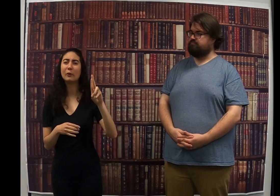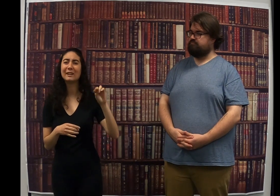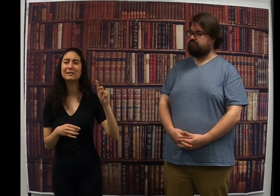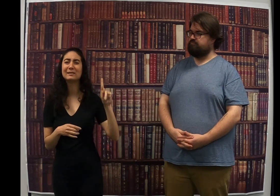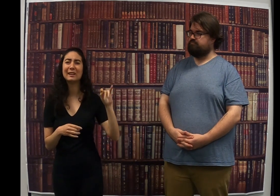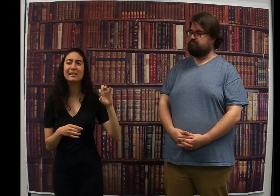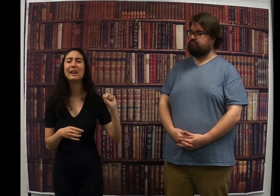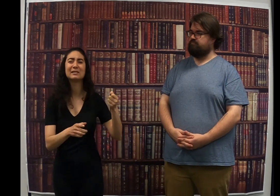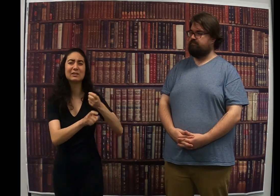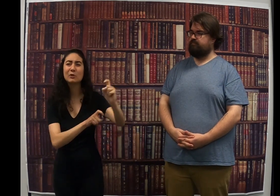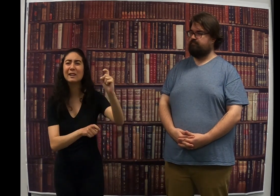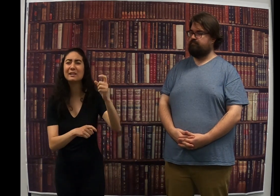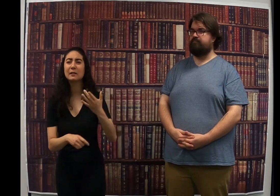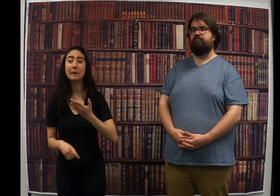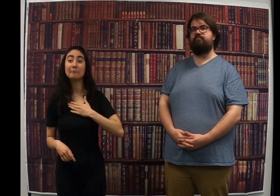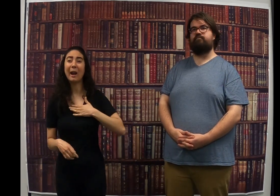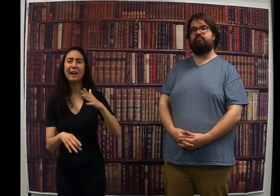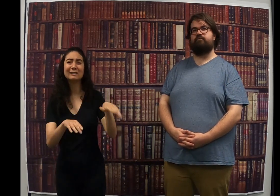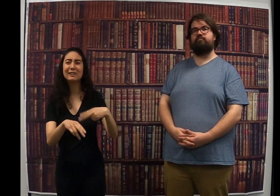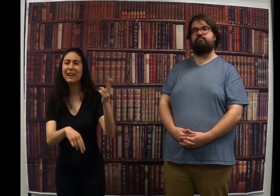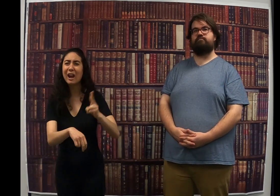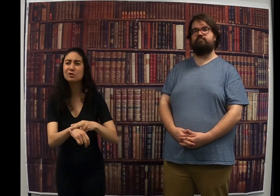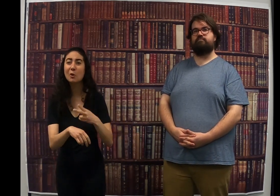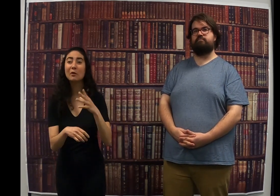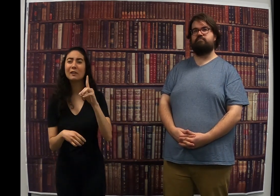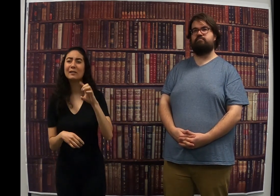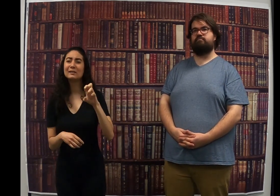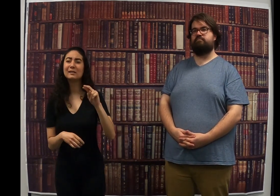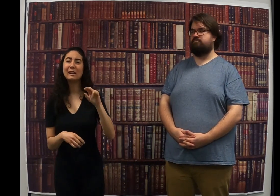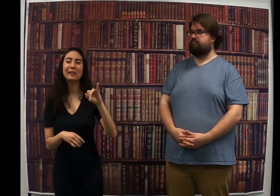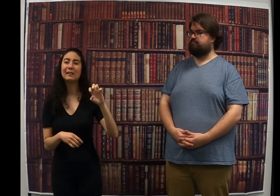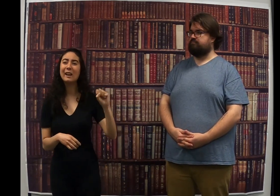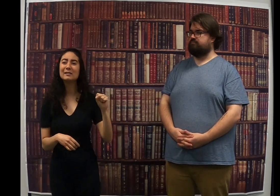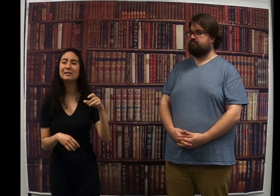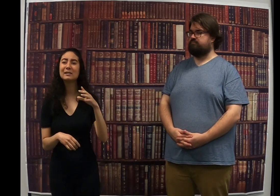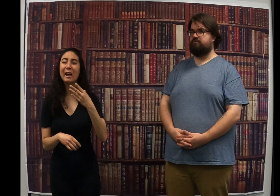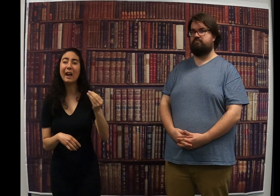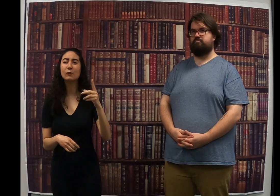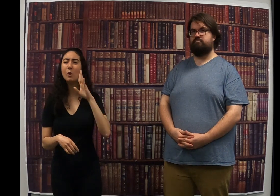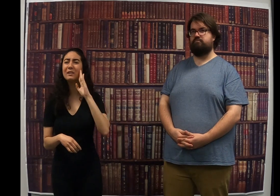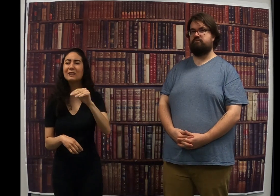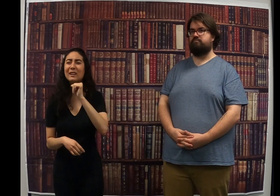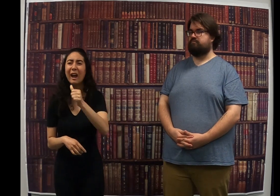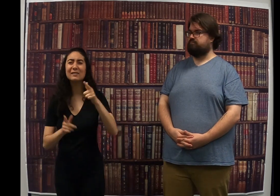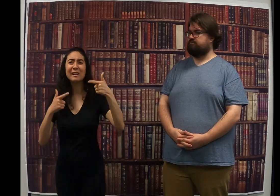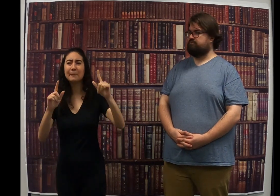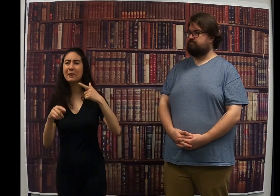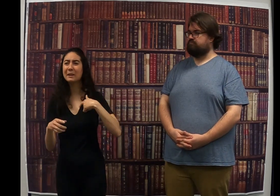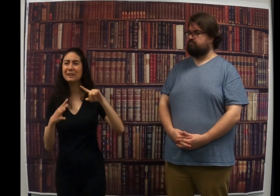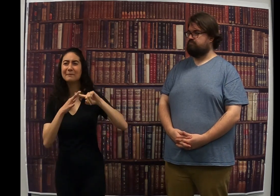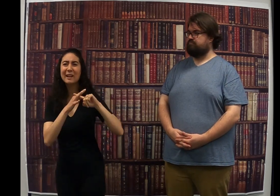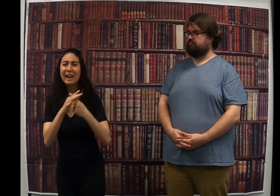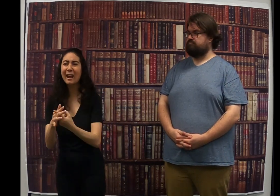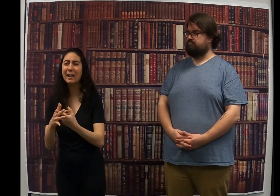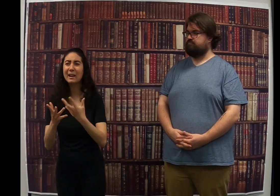entreaties. My nature denies it, and it will not let me begin. But I am ready for what it will allow me to do.